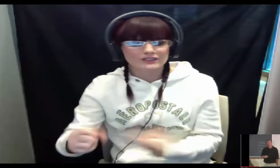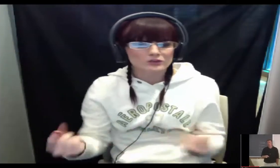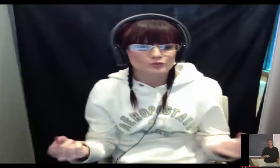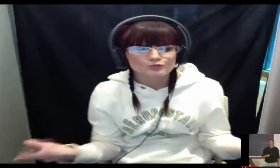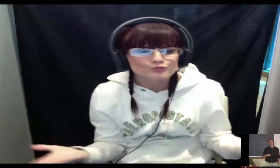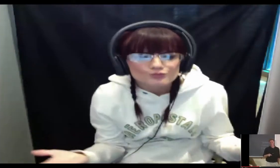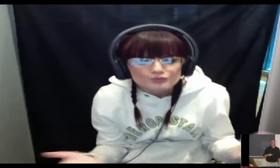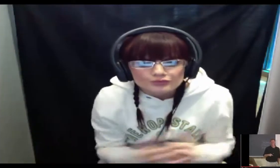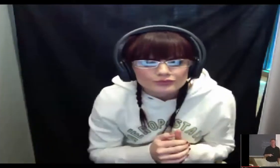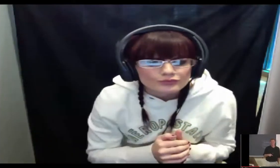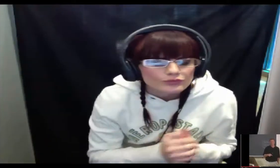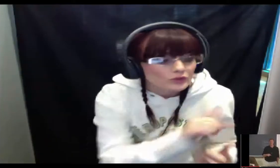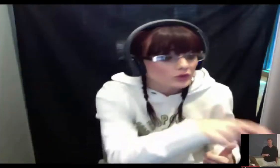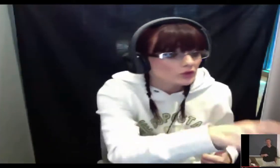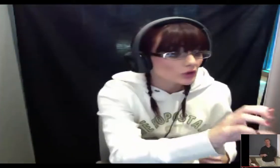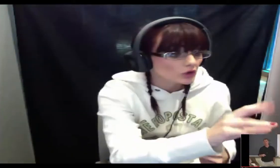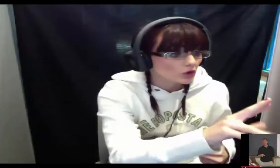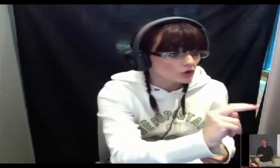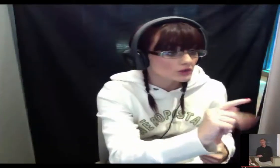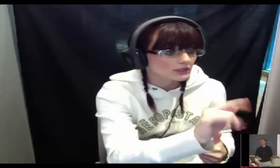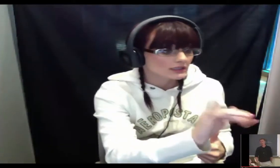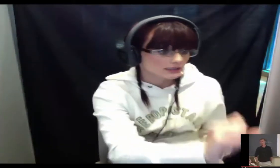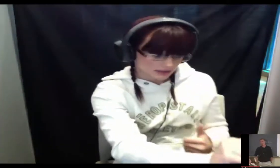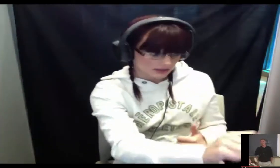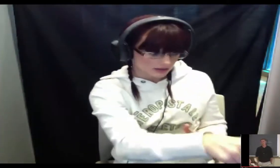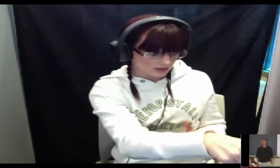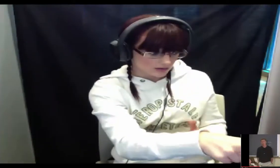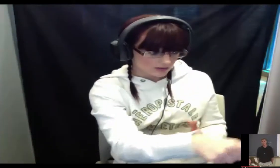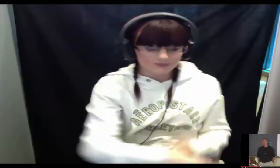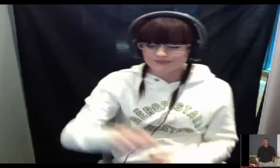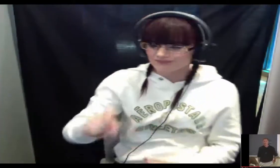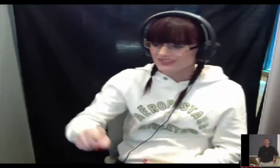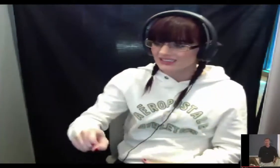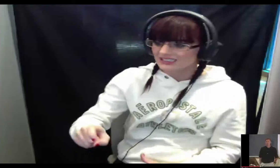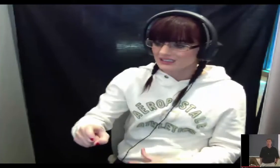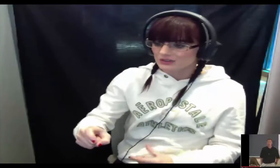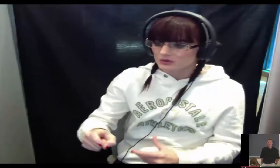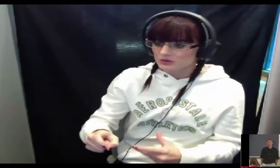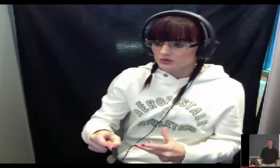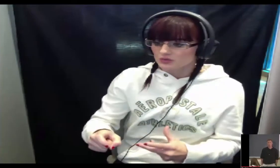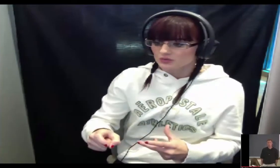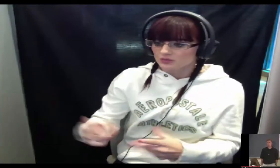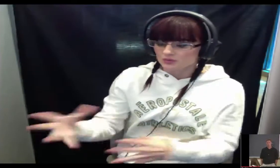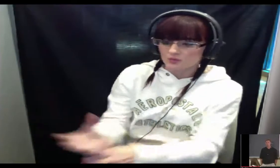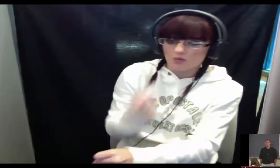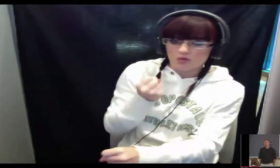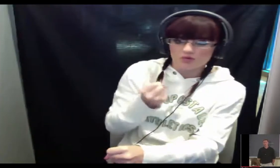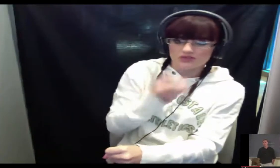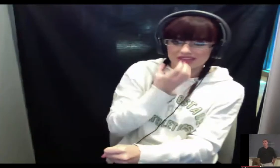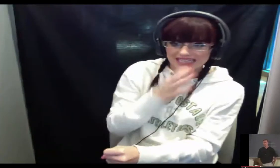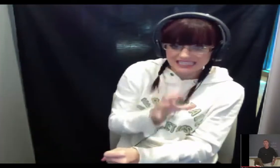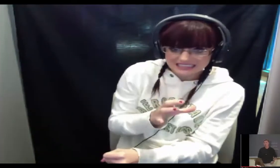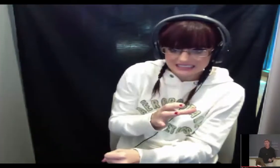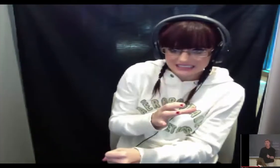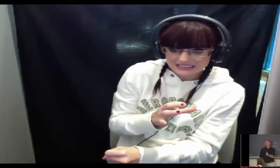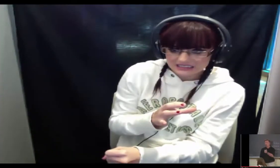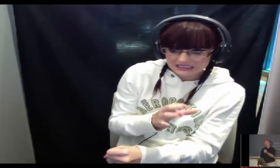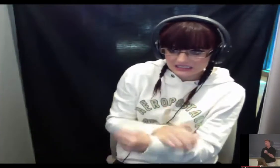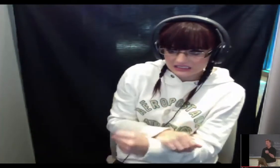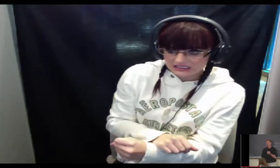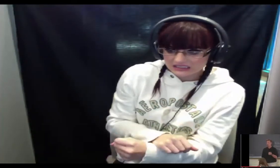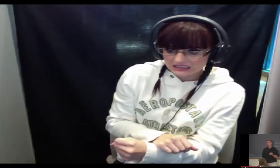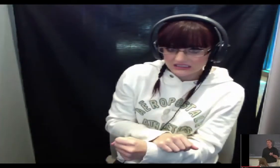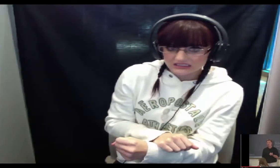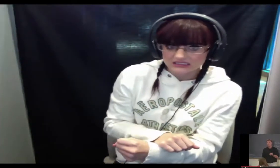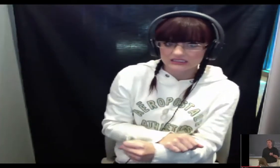Curtis? You have to take the heat out of it to make it go from a gas form to a liquid form. Okay, what's another way